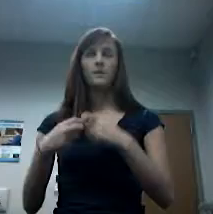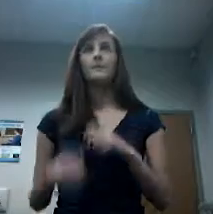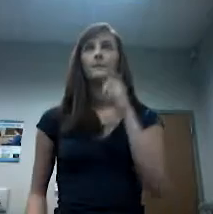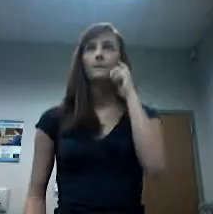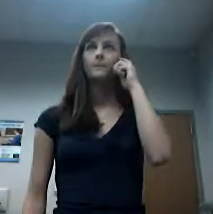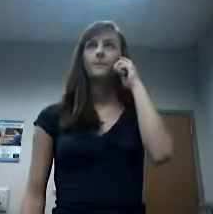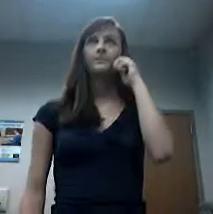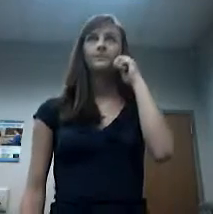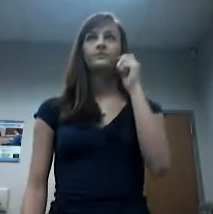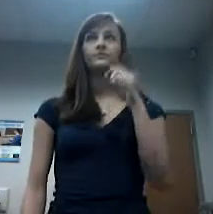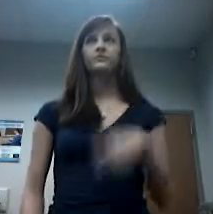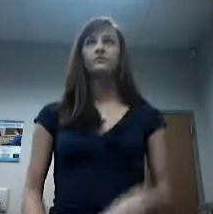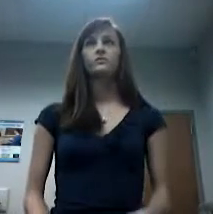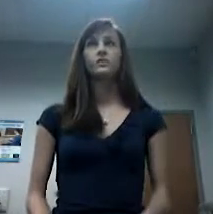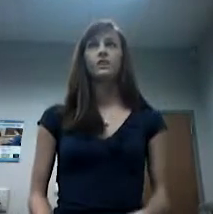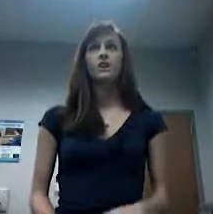All right, I'm going to put that down here for number 3.